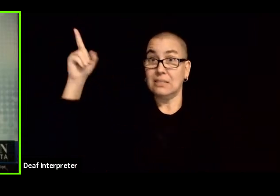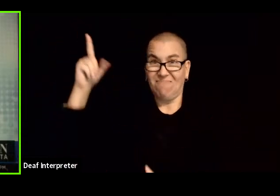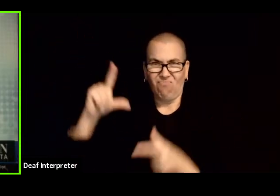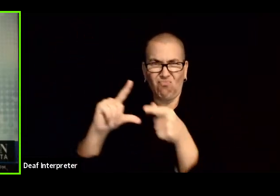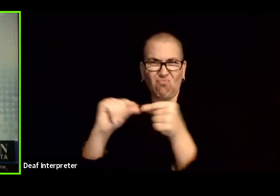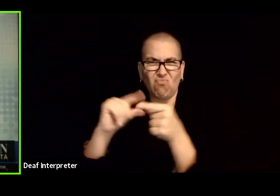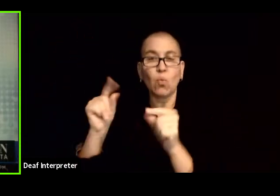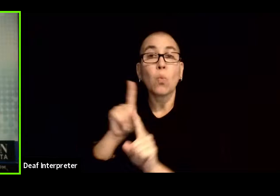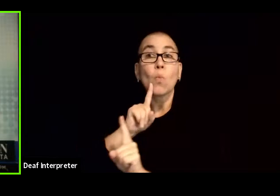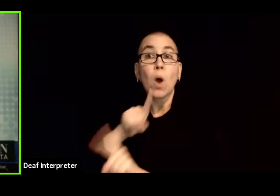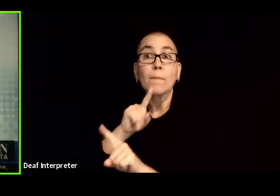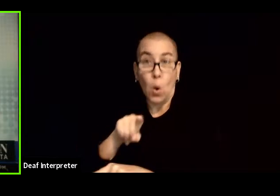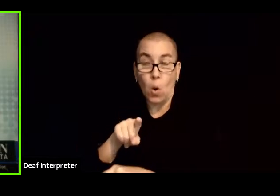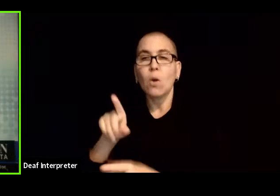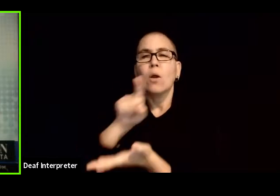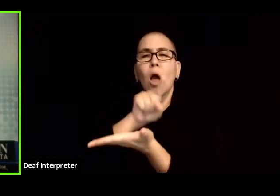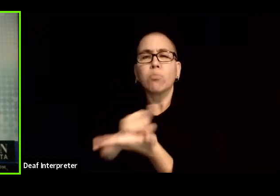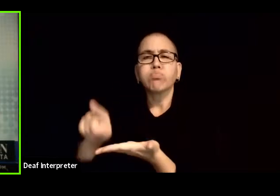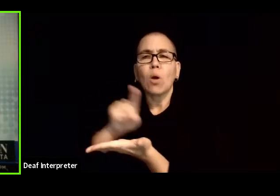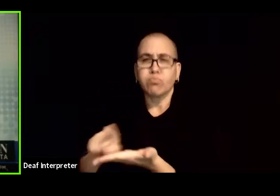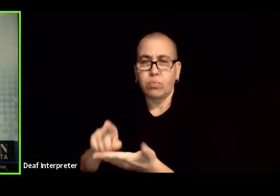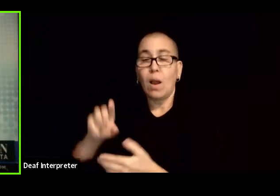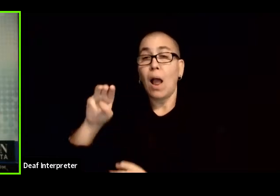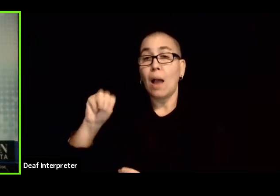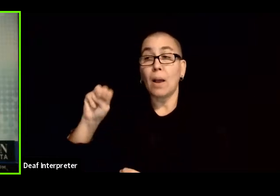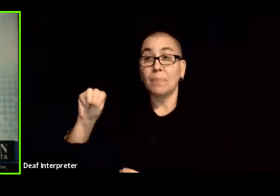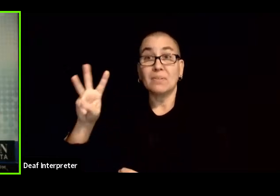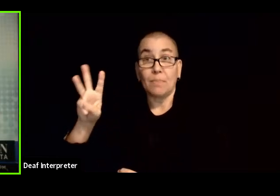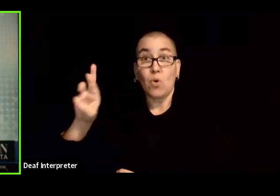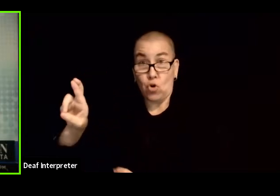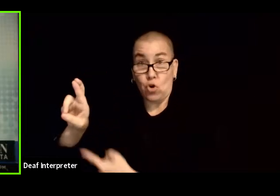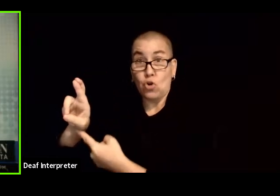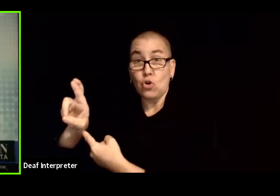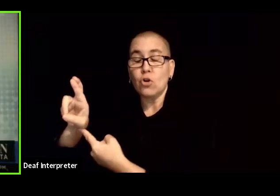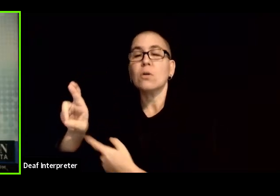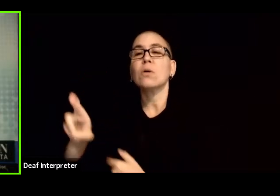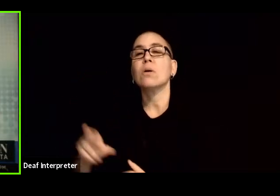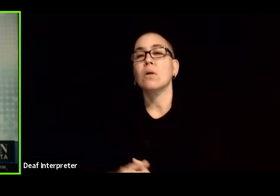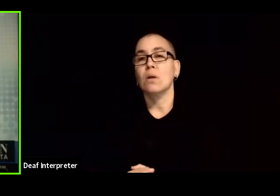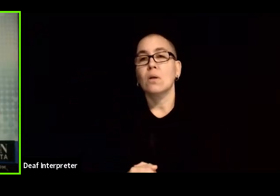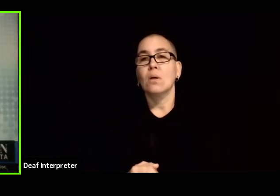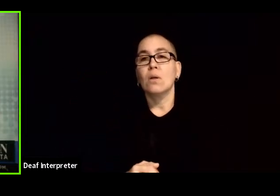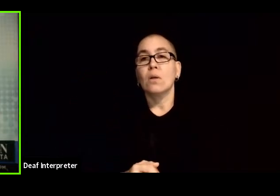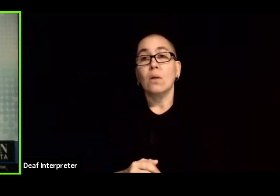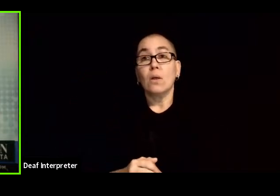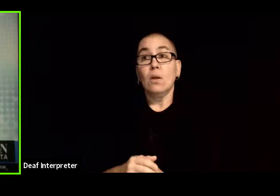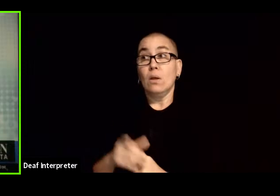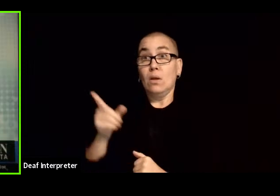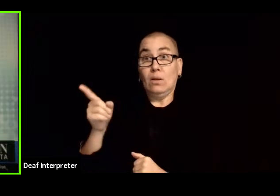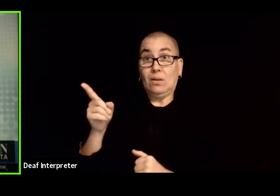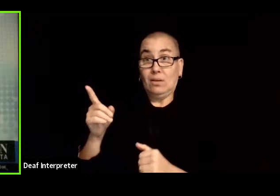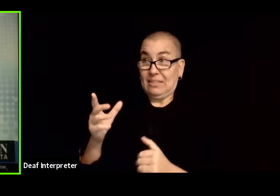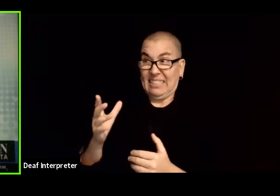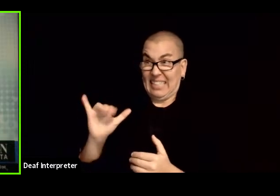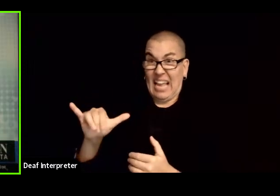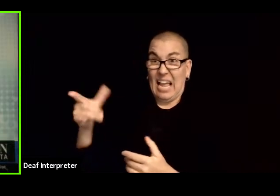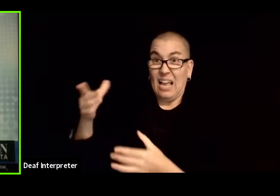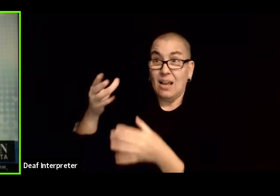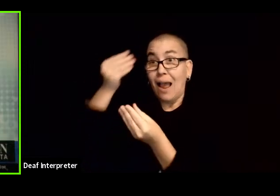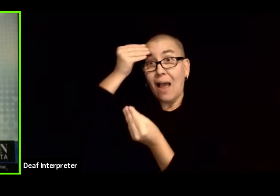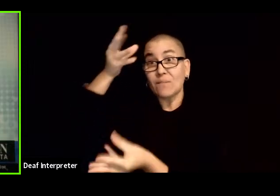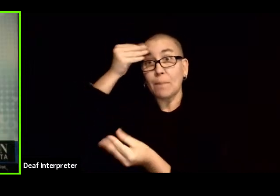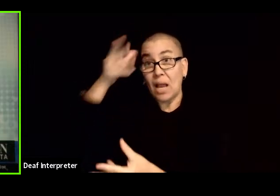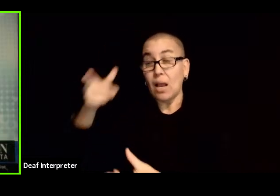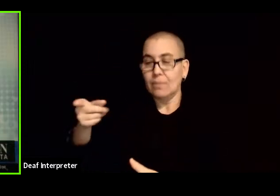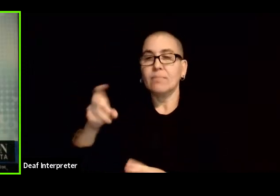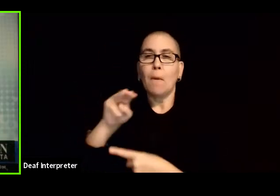includes a submission on COVID-19 in healthcare workers from our epidemiologists at the Minnesota Department of Health. And I